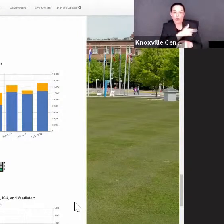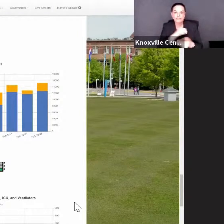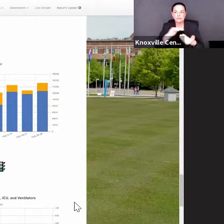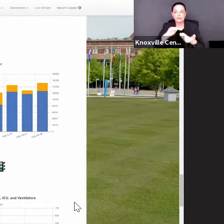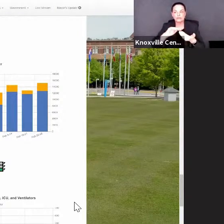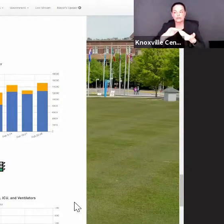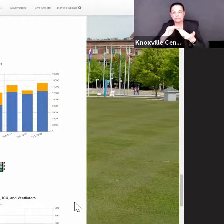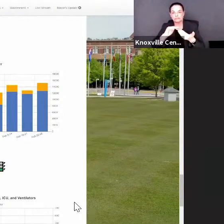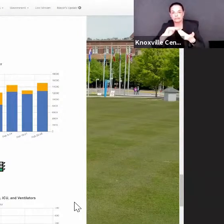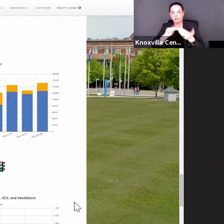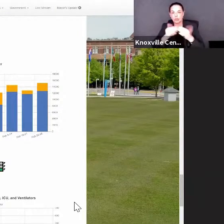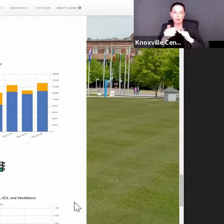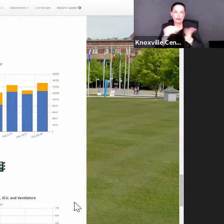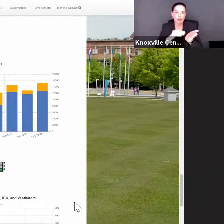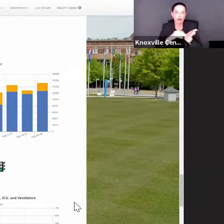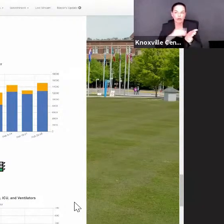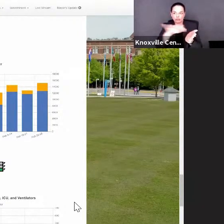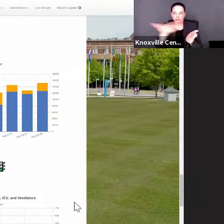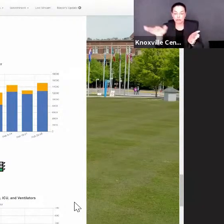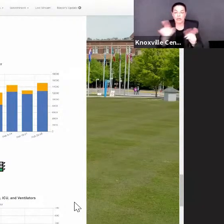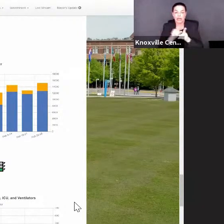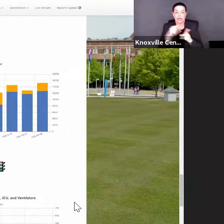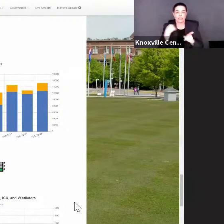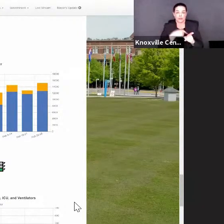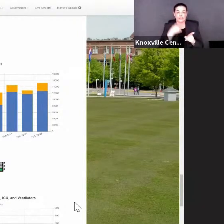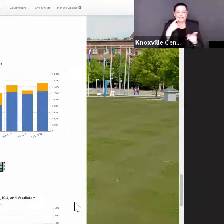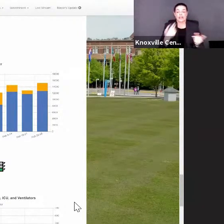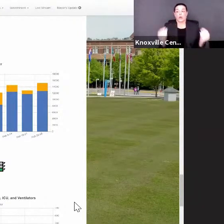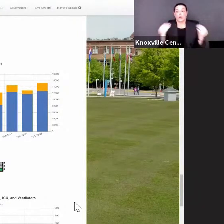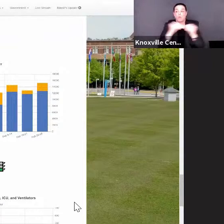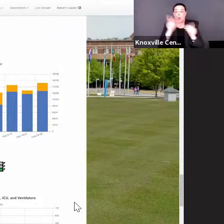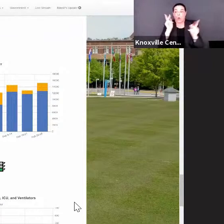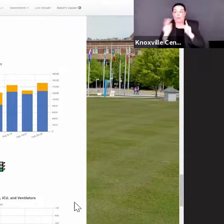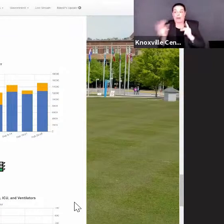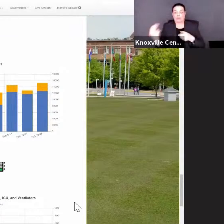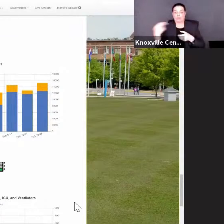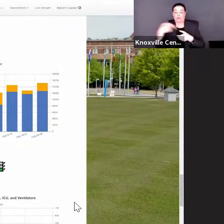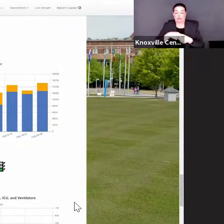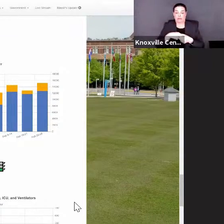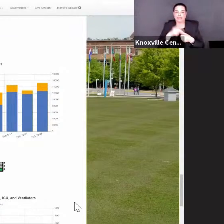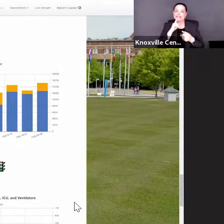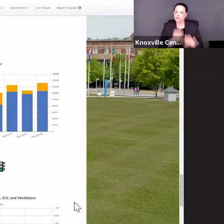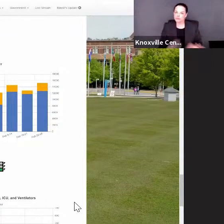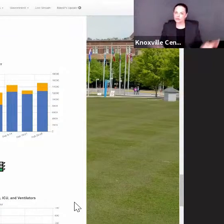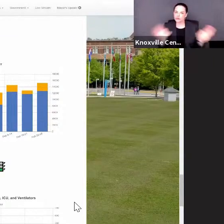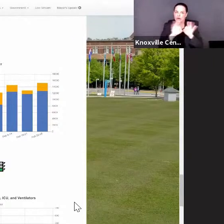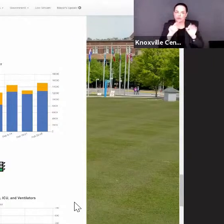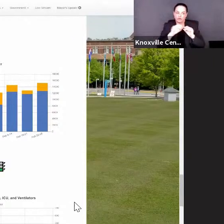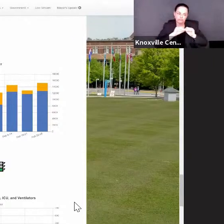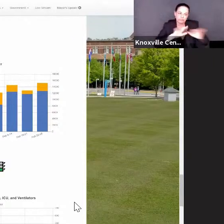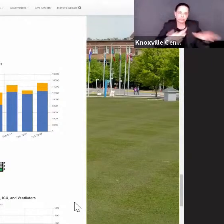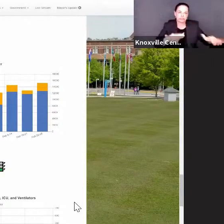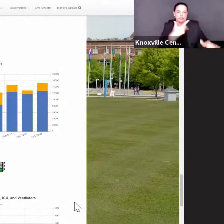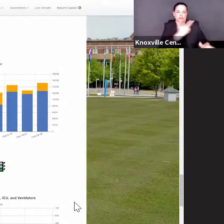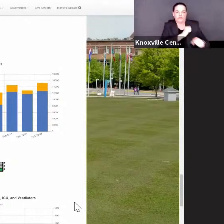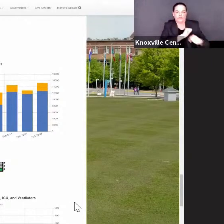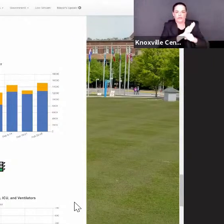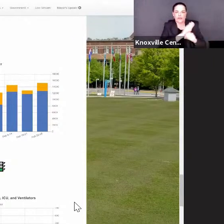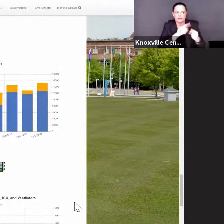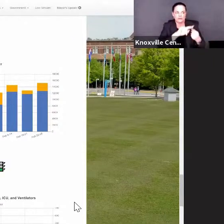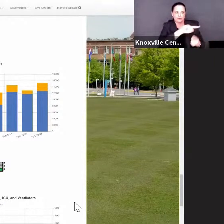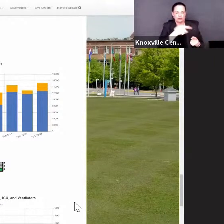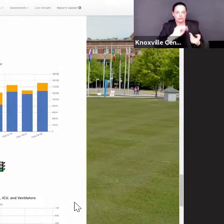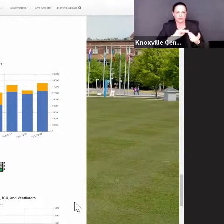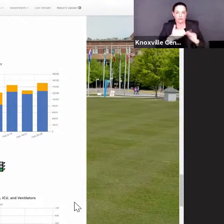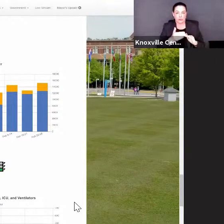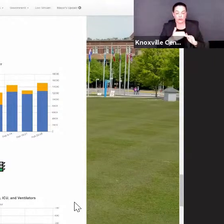said before, having more providers across the community coming on board is critical to getting more vaccine out into our community. This is part